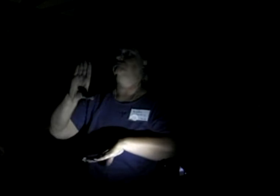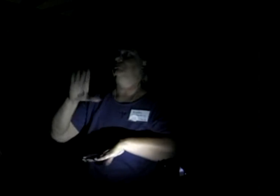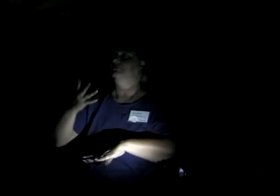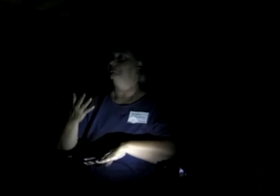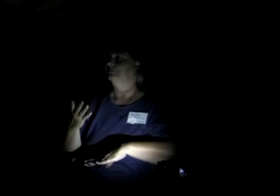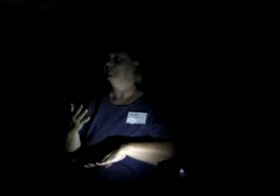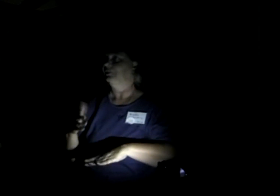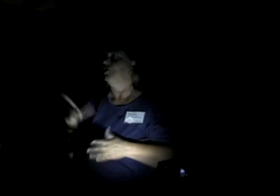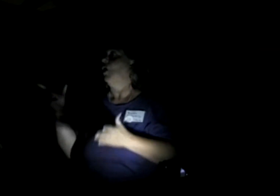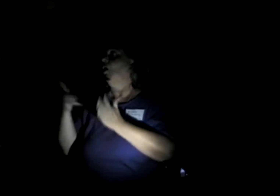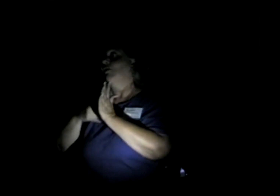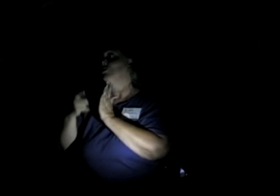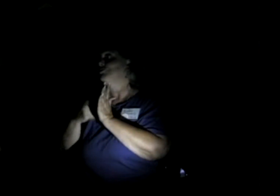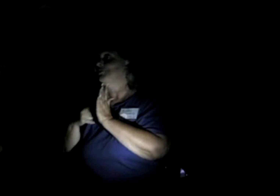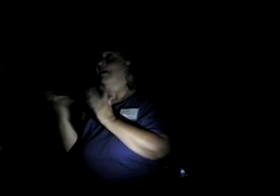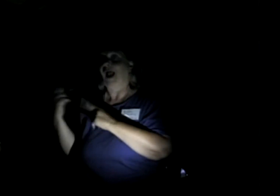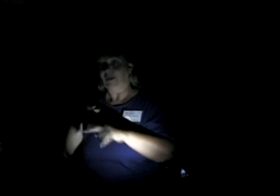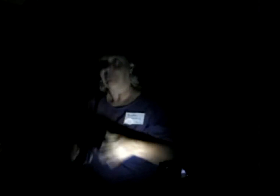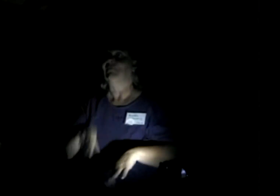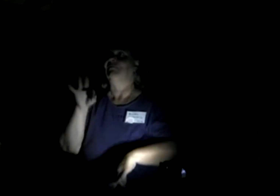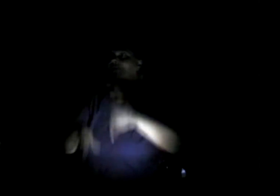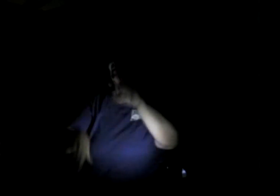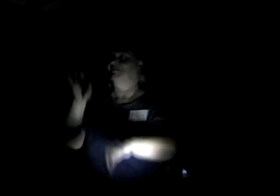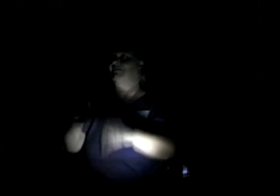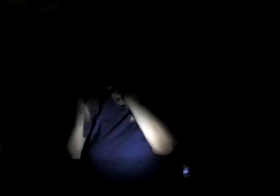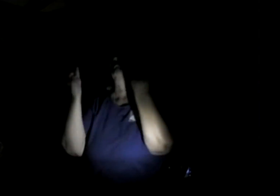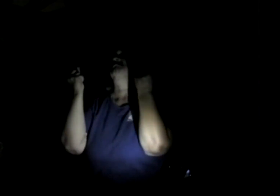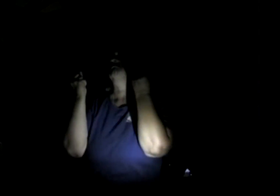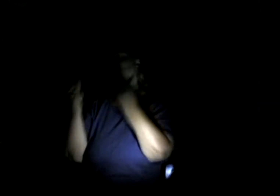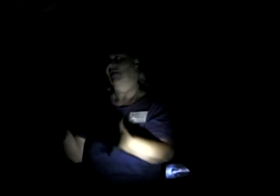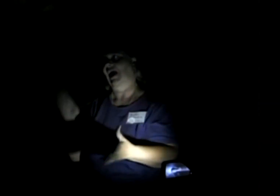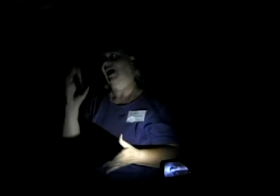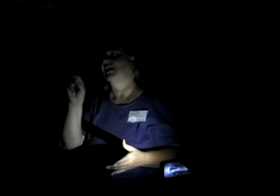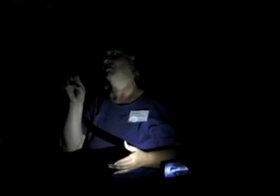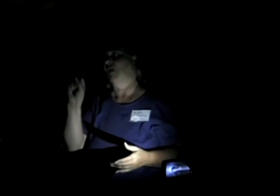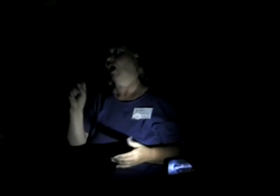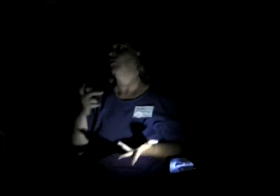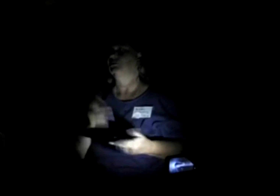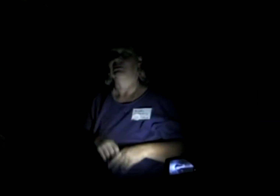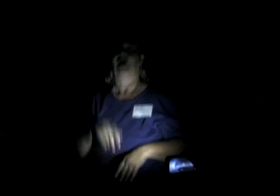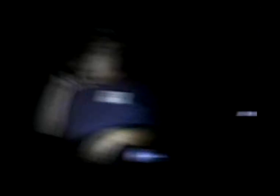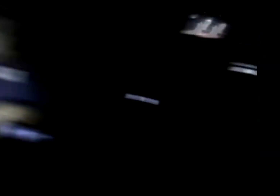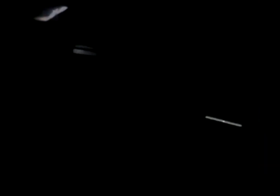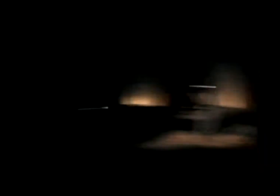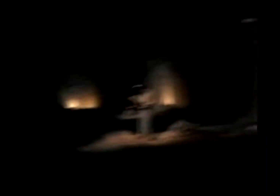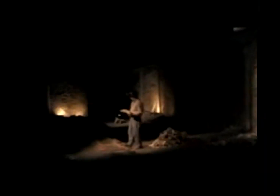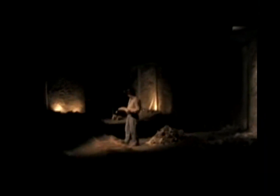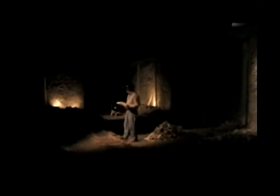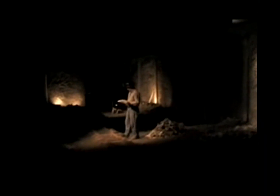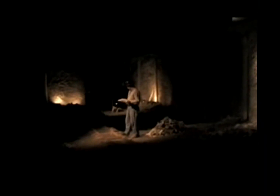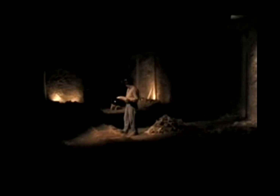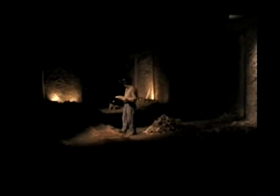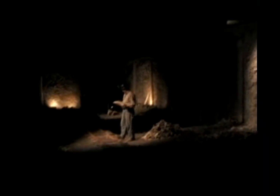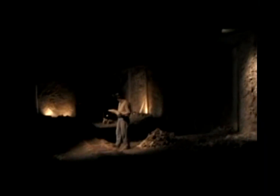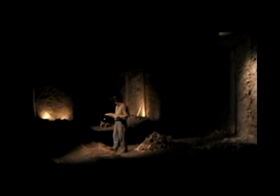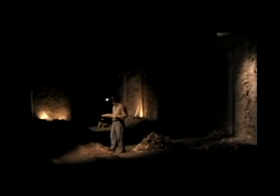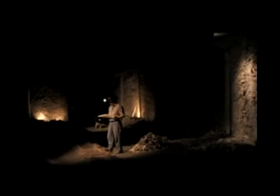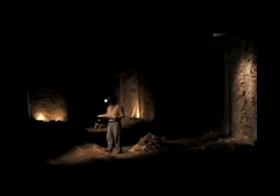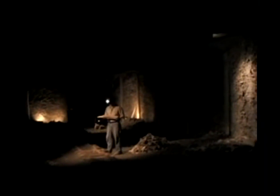miners encounter bones like these all the time. We happen to have found a small tusk fragment, some ivory from a woolly mammoth. It's quite a